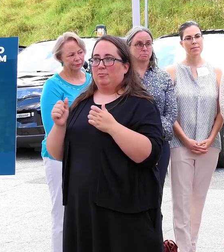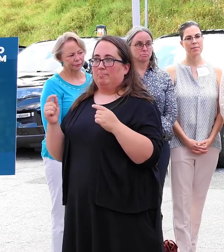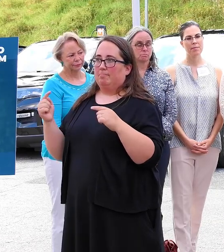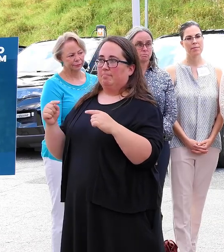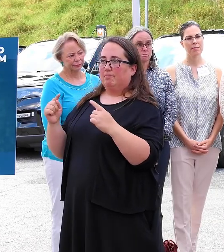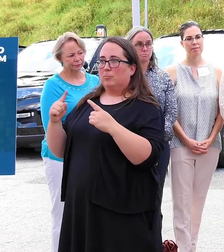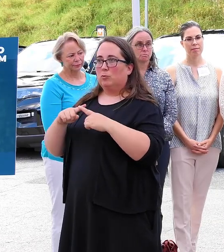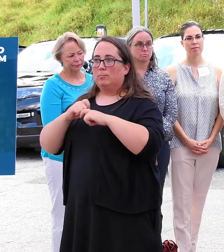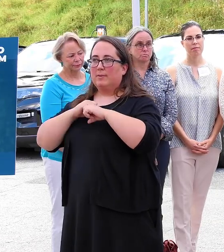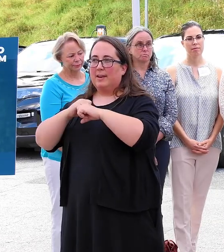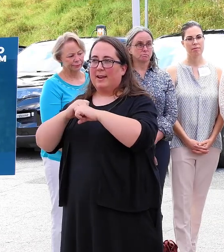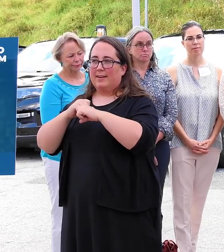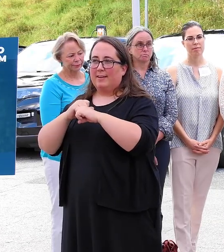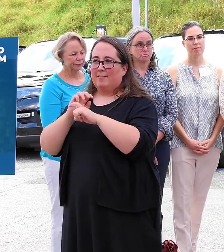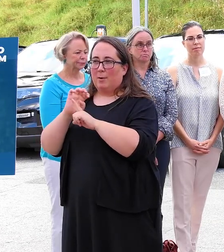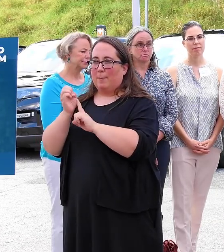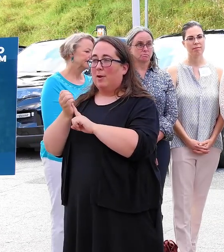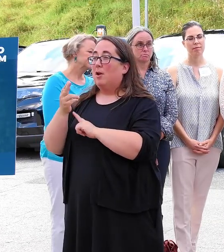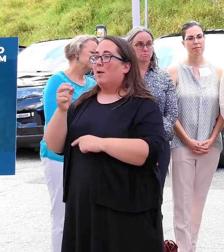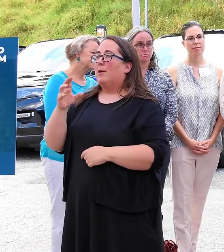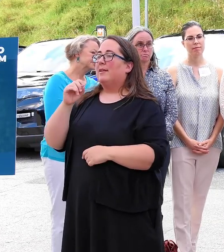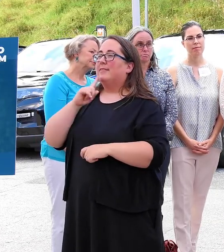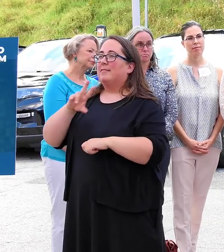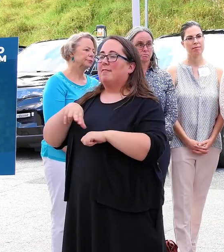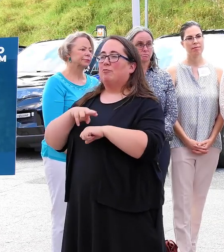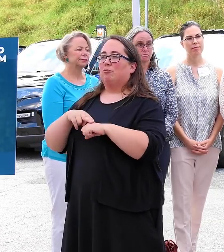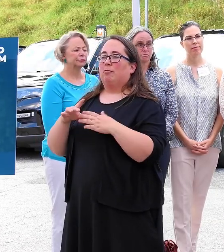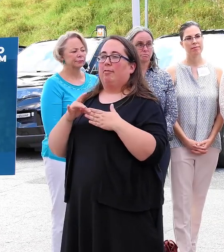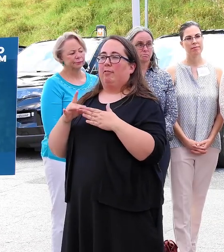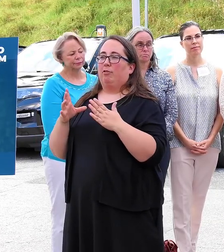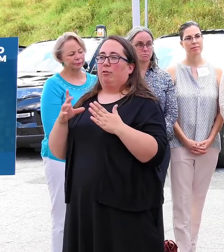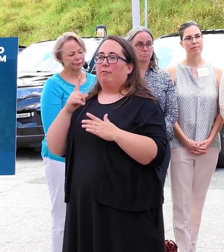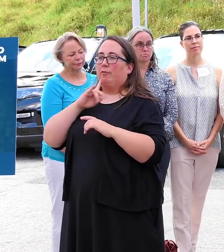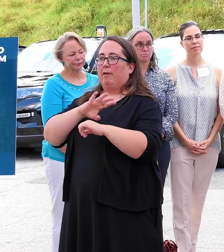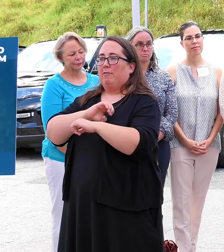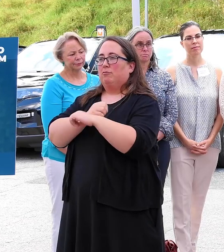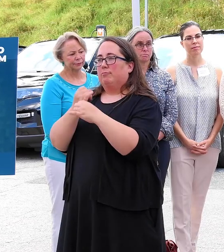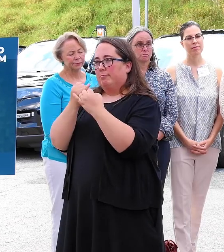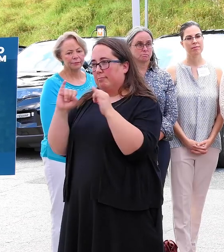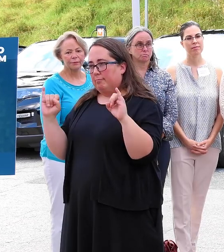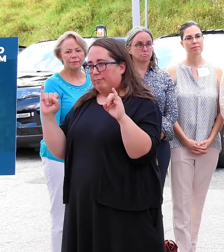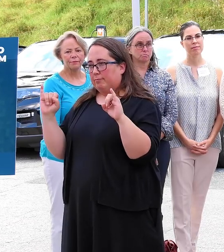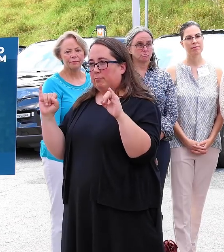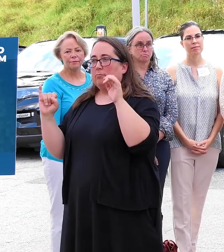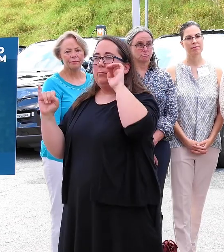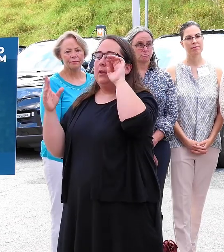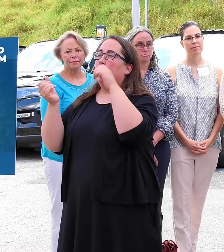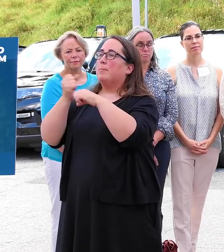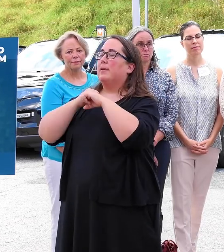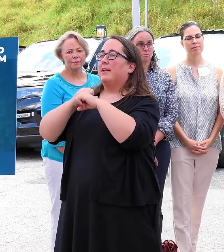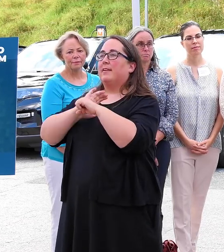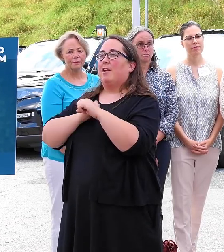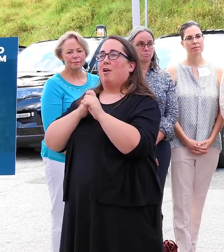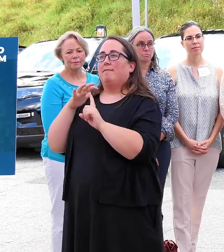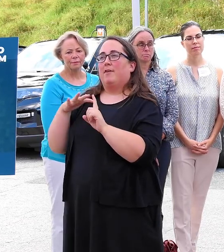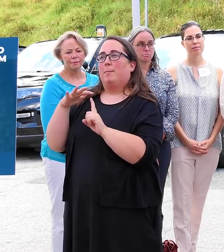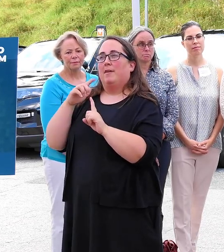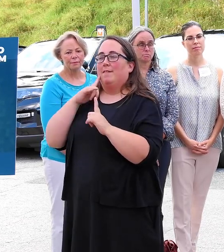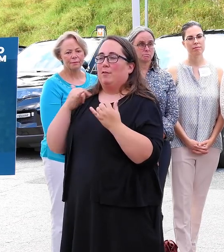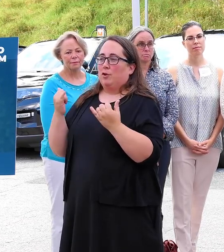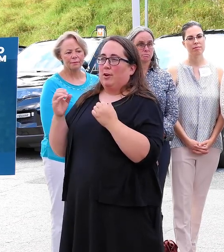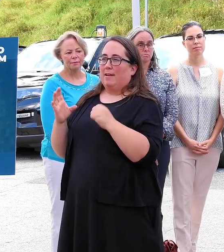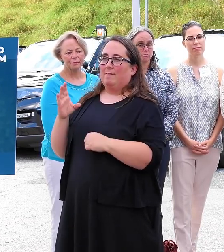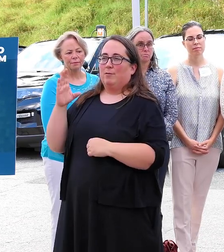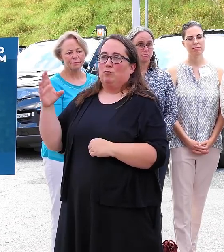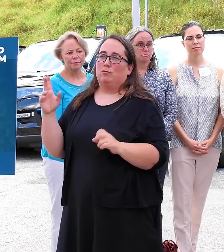our environment. Howard County is a national leader in energy independence and protecting our environment for current and